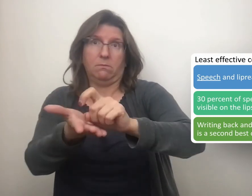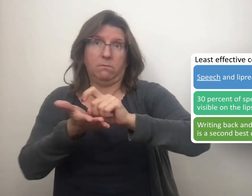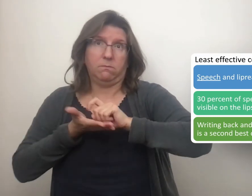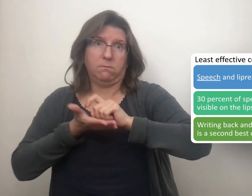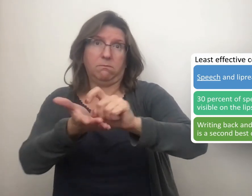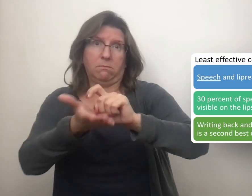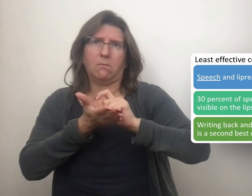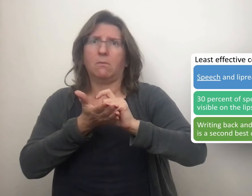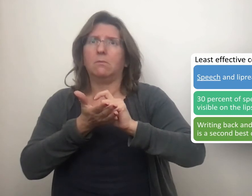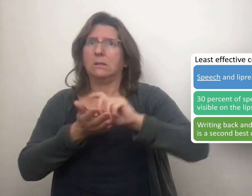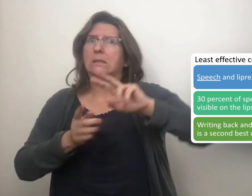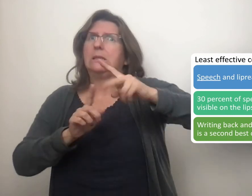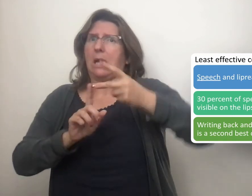Writing notes back and forth is better,